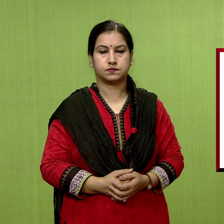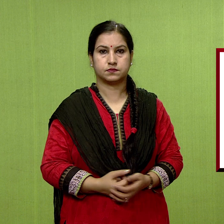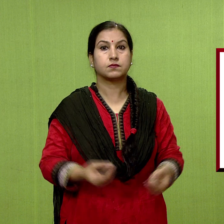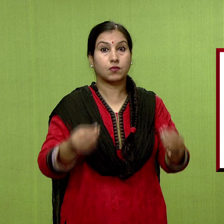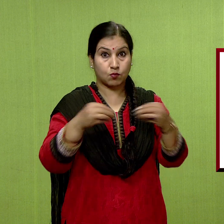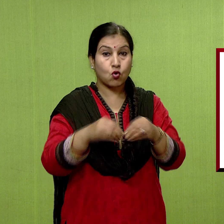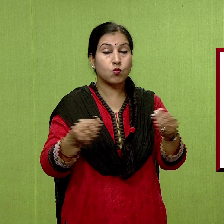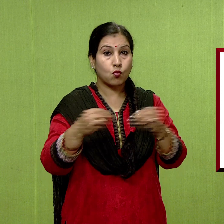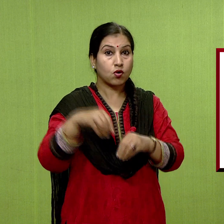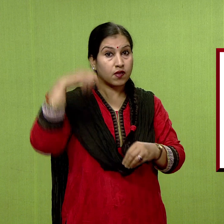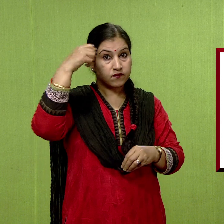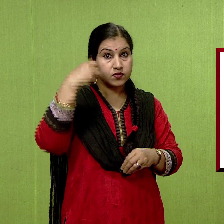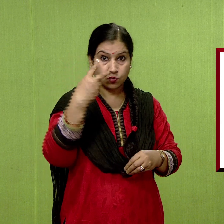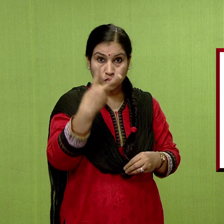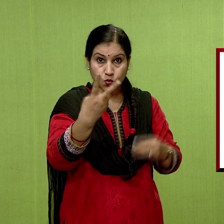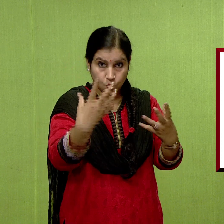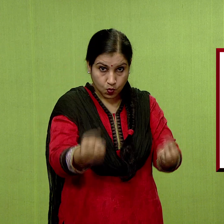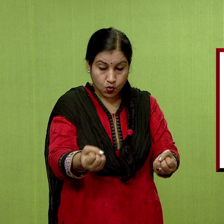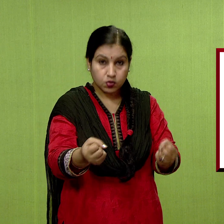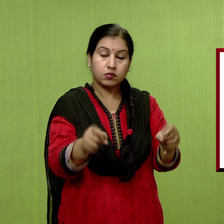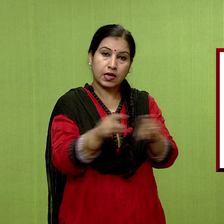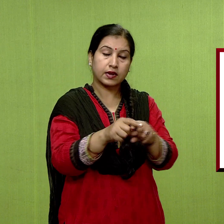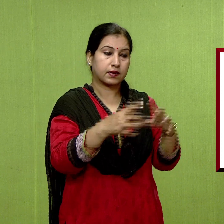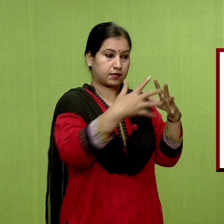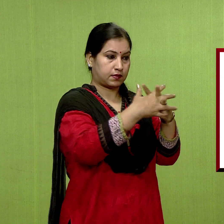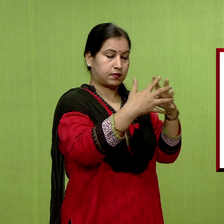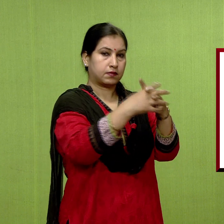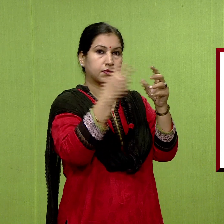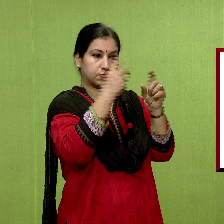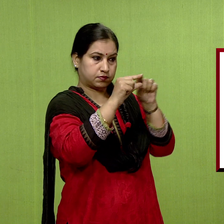Also, for more videos, you can visit our website